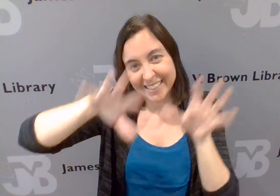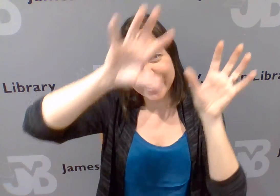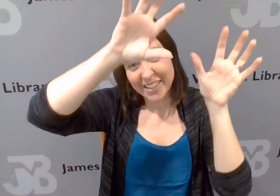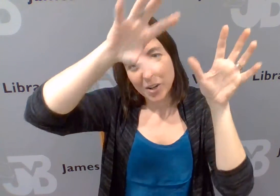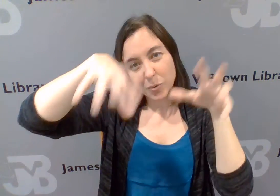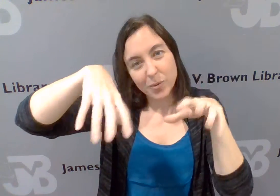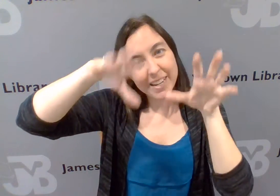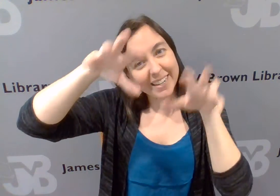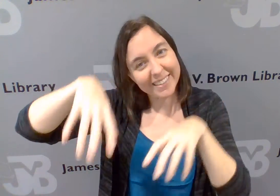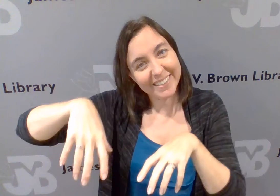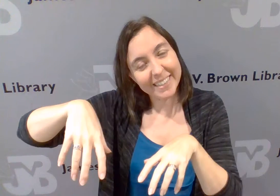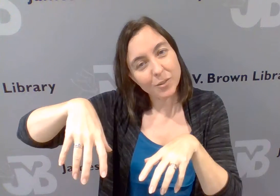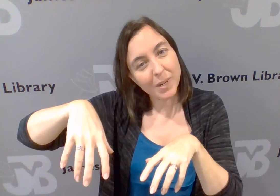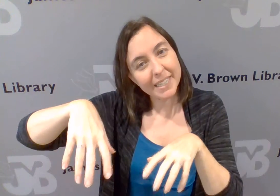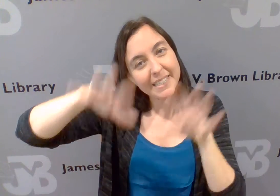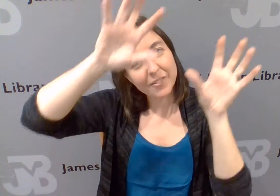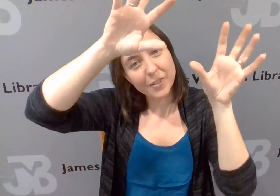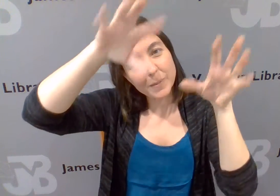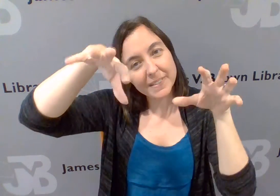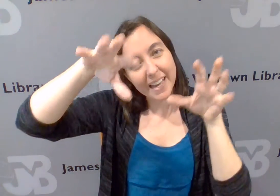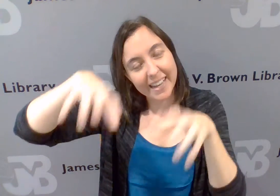Rain. Rain. If it's raining down from the sky.